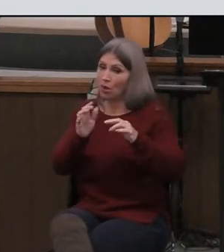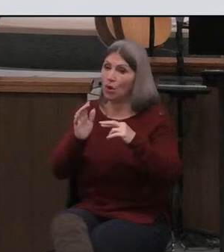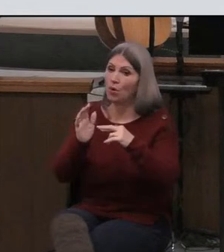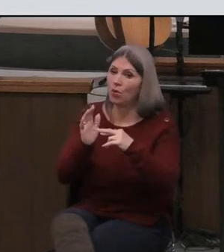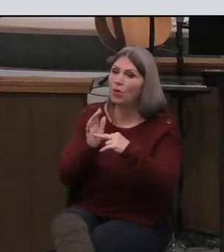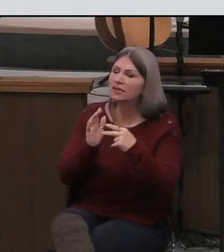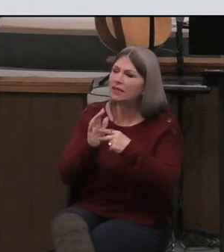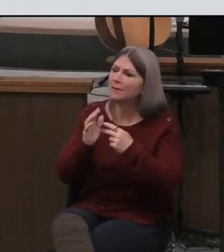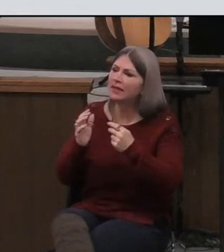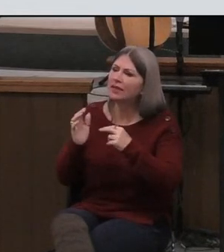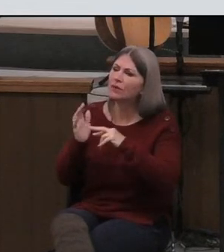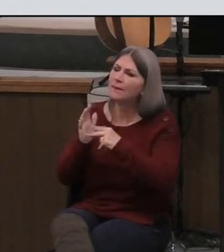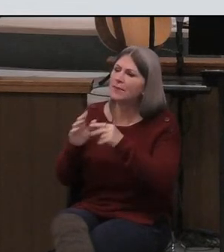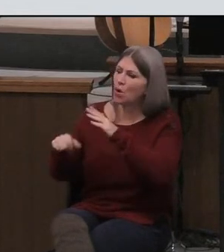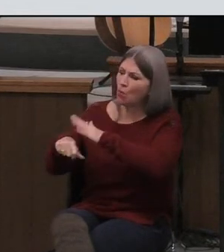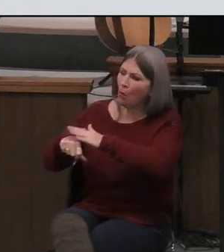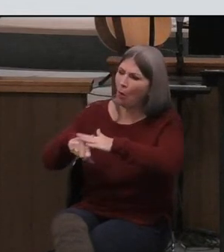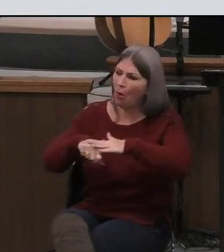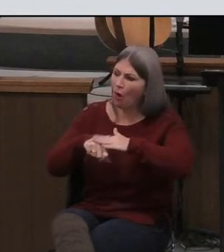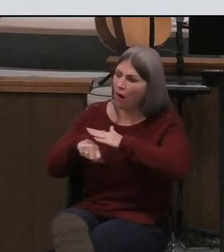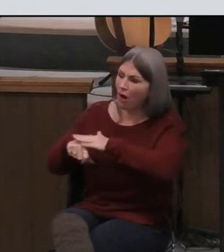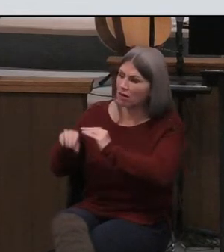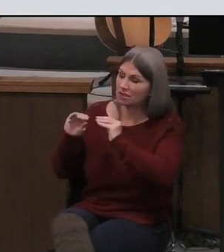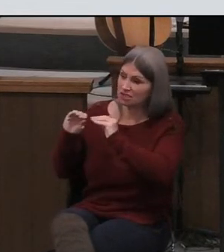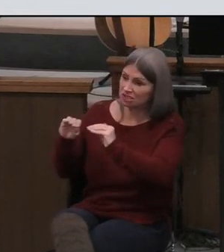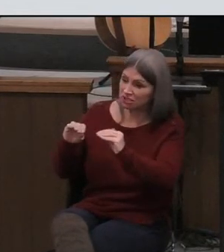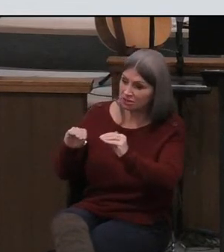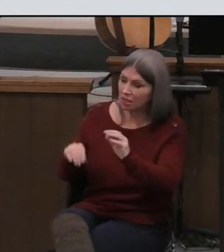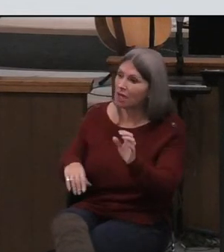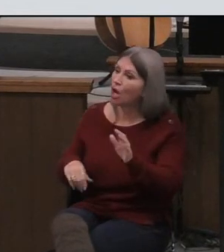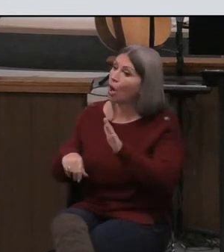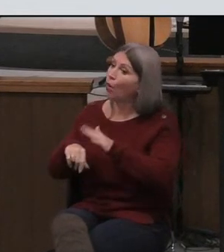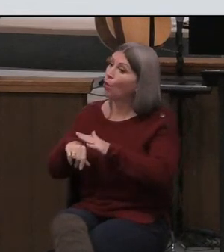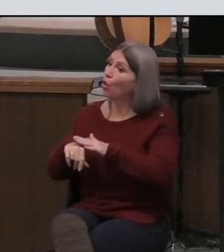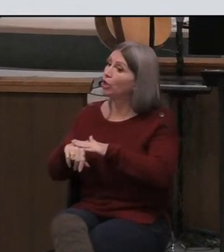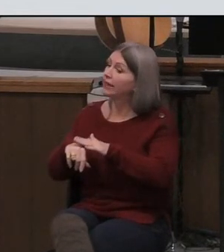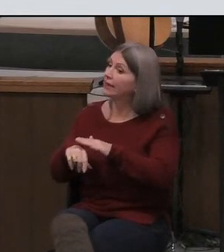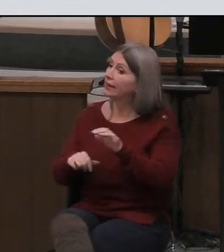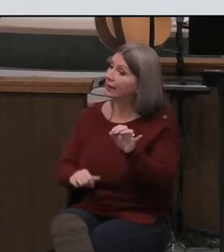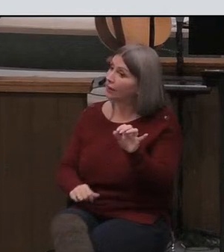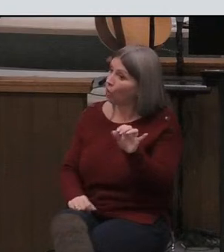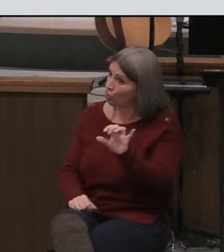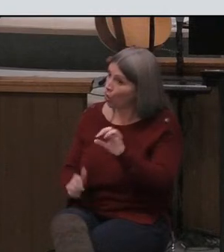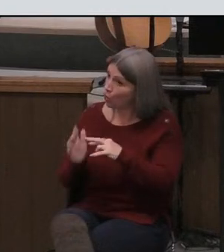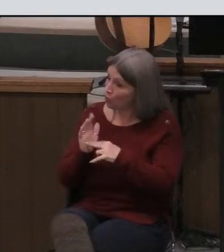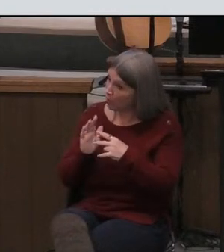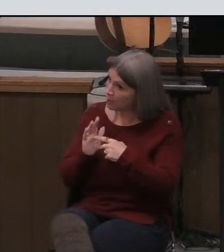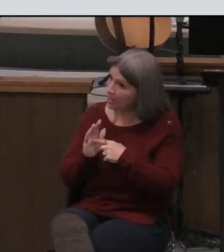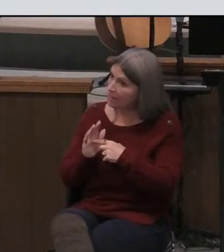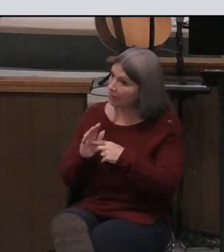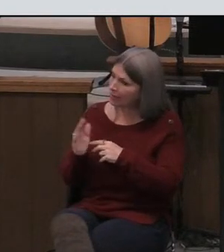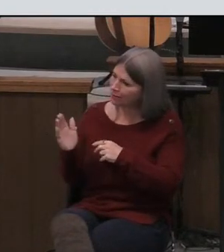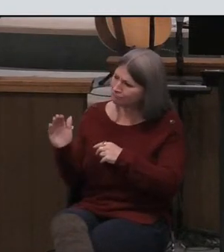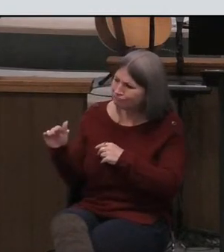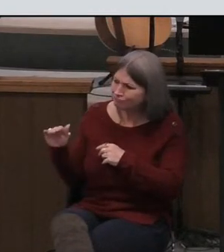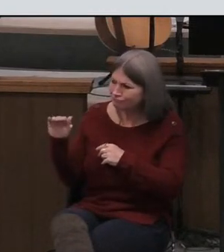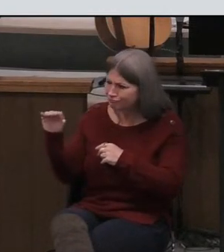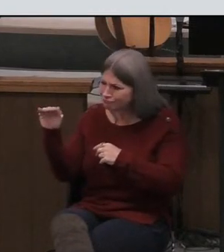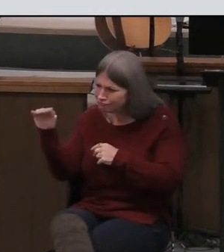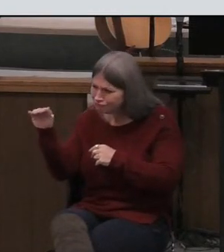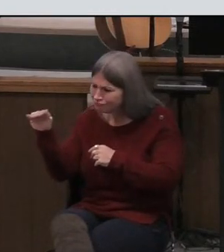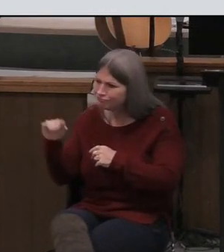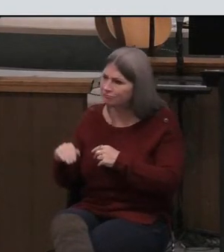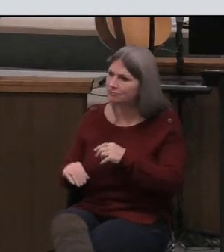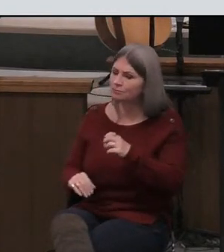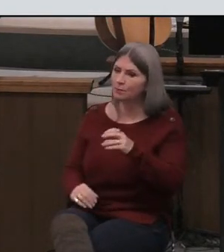warning and teaching everyone? Warning could also be translated as admonishing, and